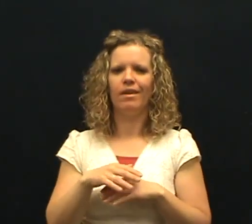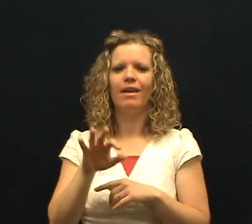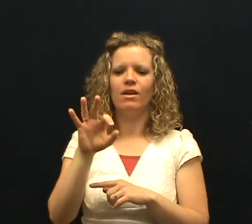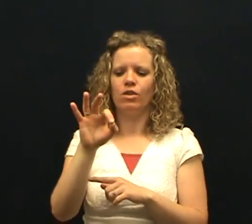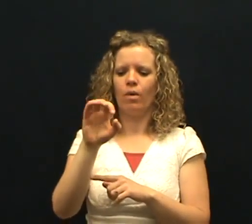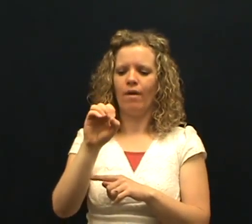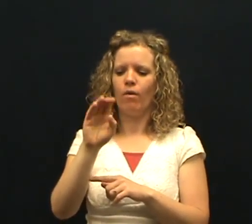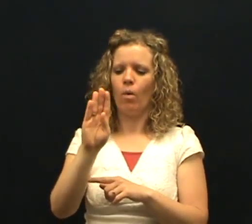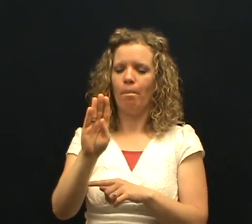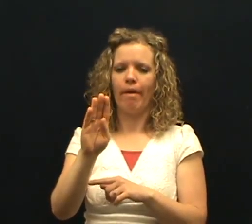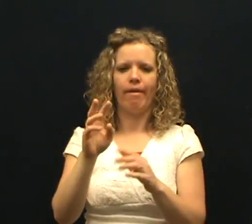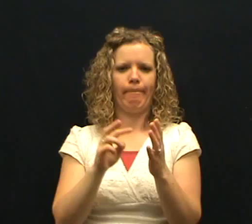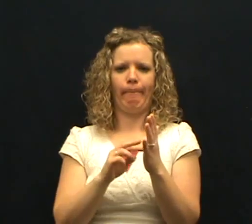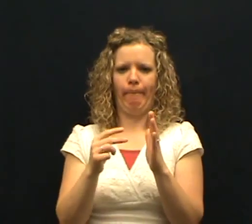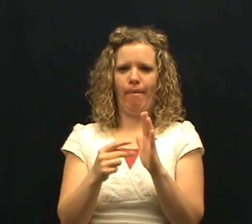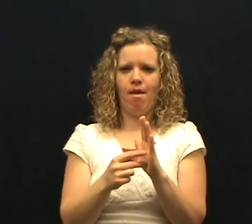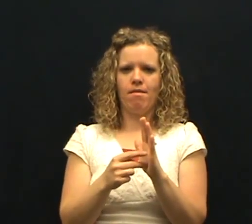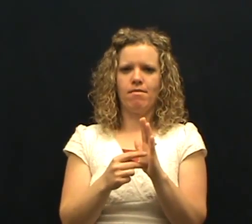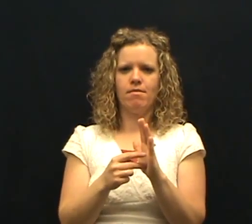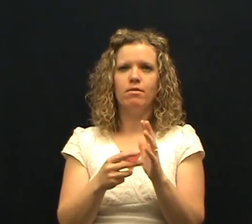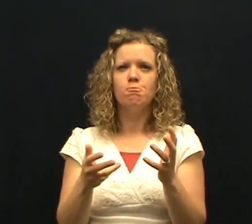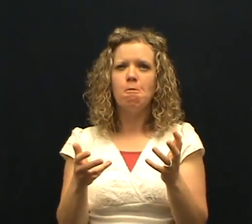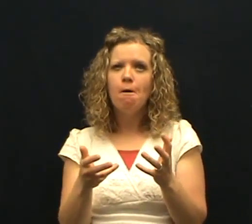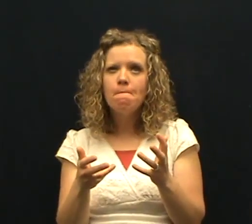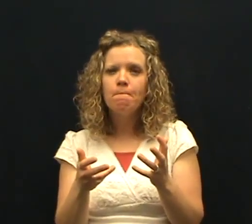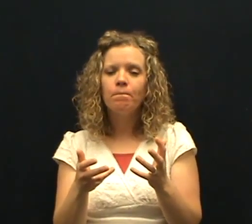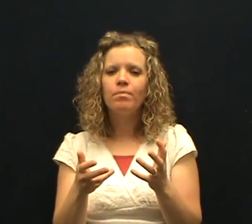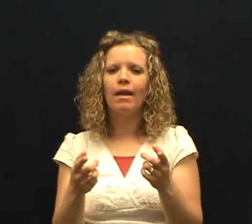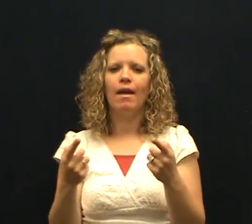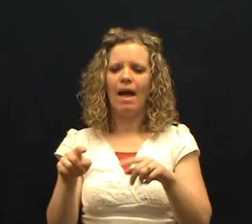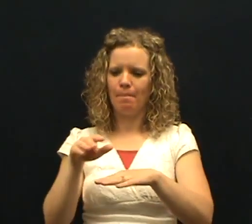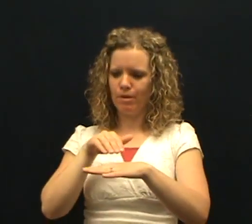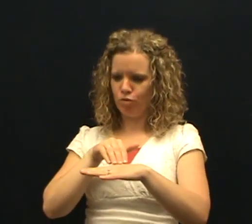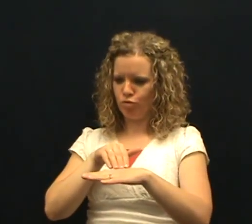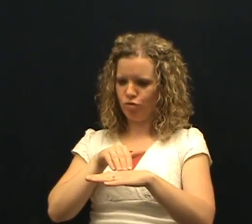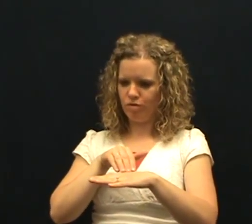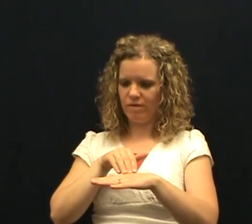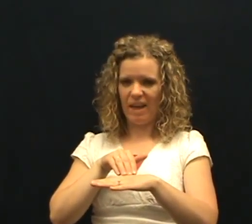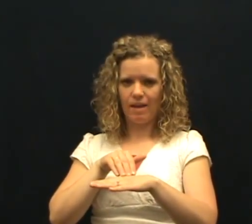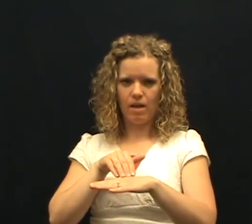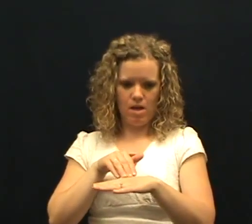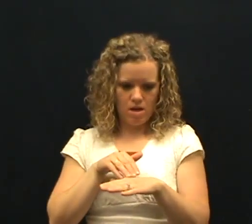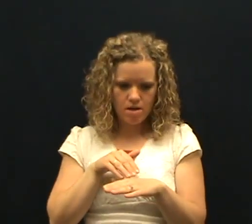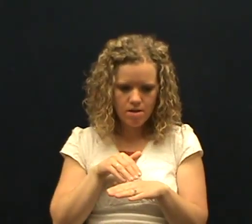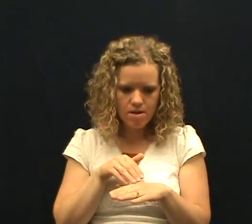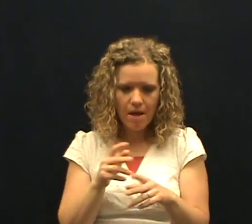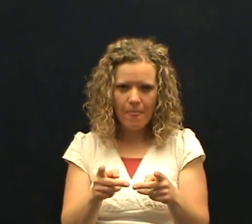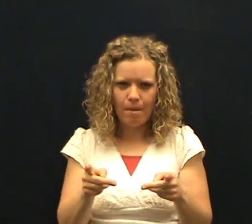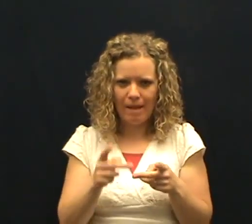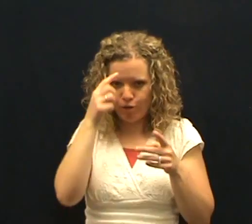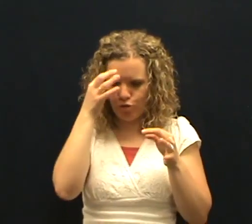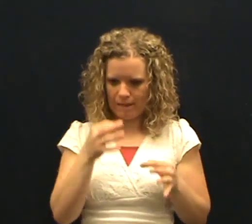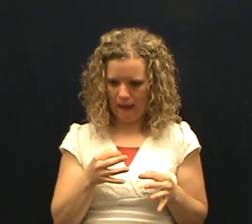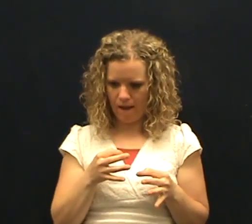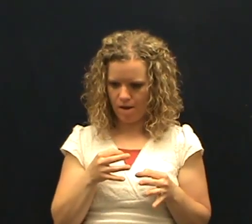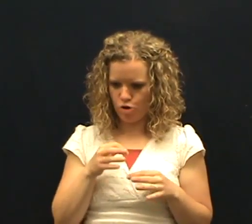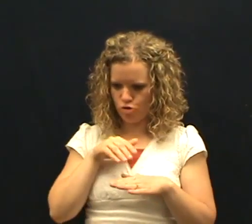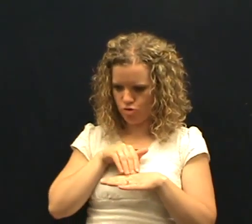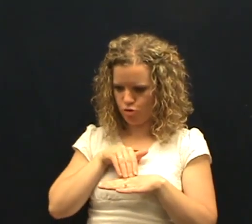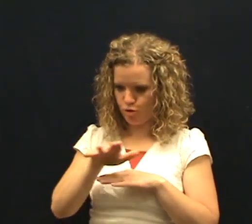point means is if your shipping point is your loading dock, once that box